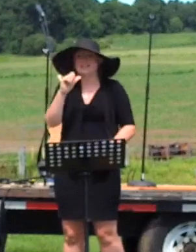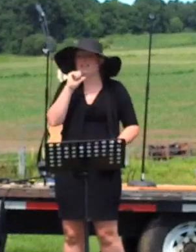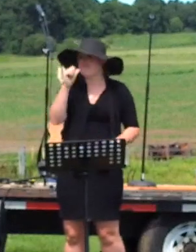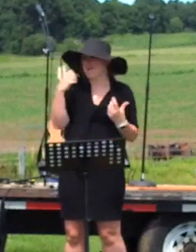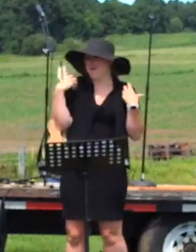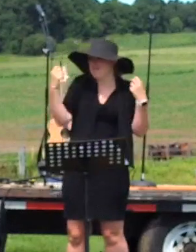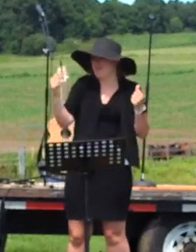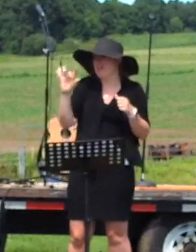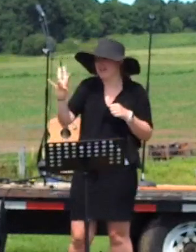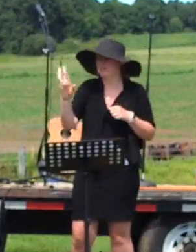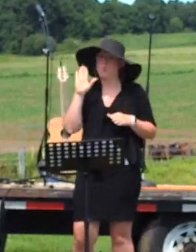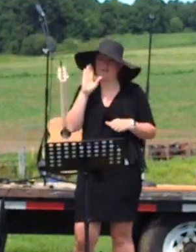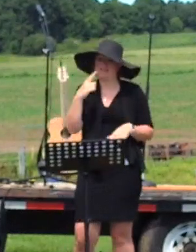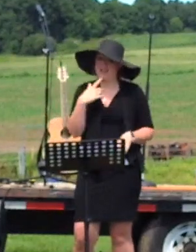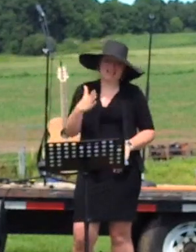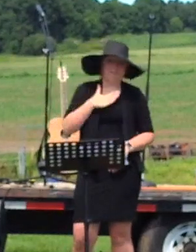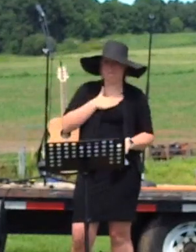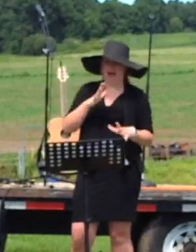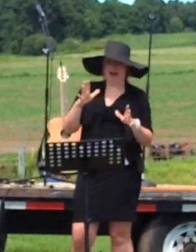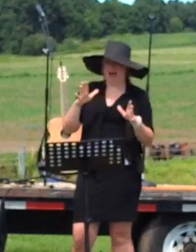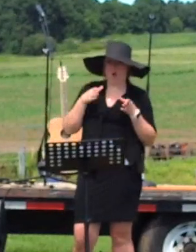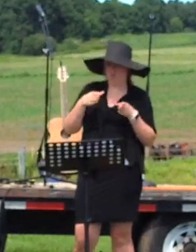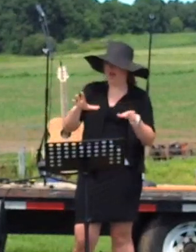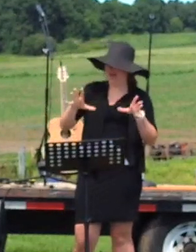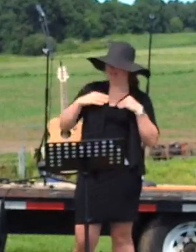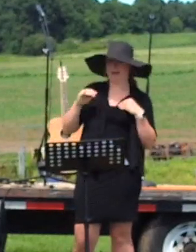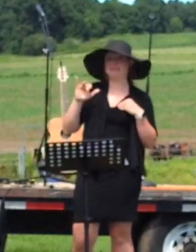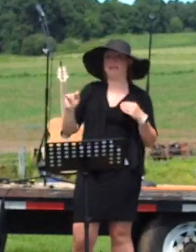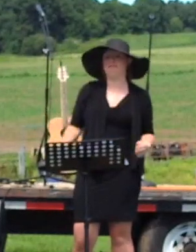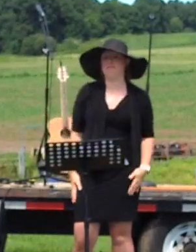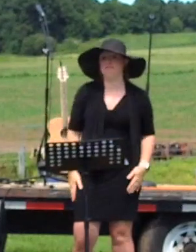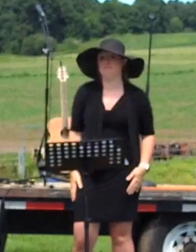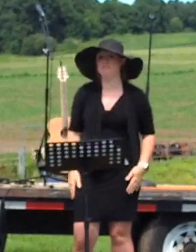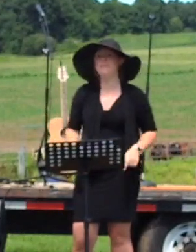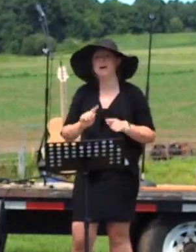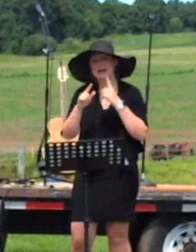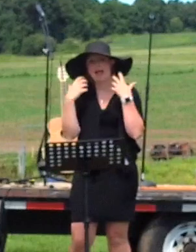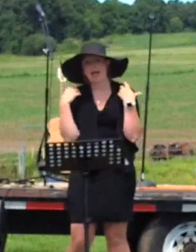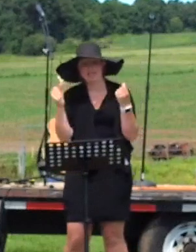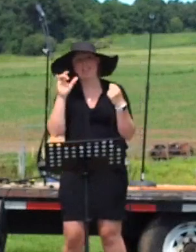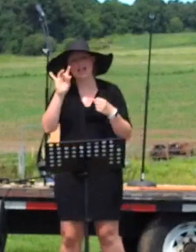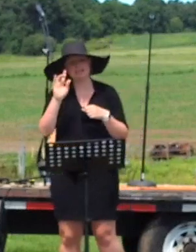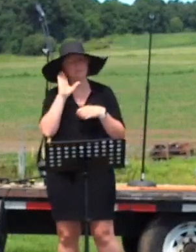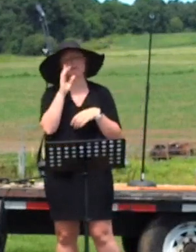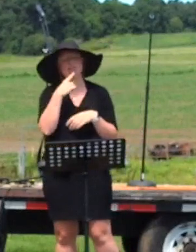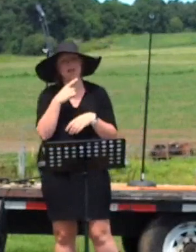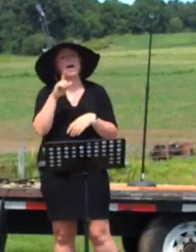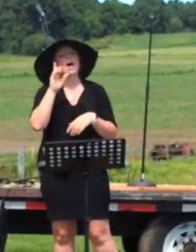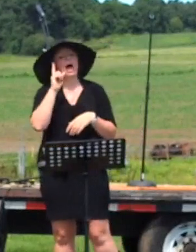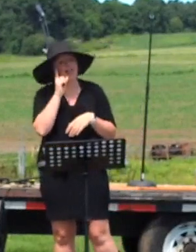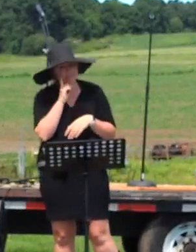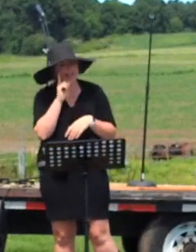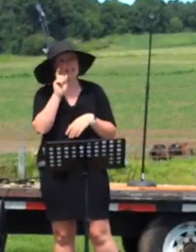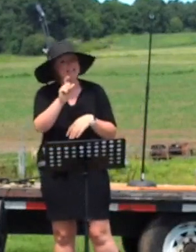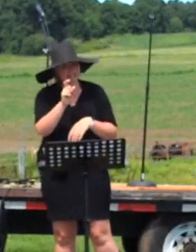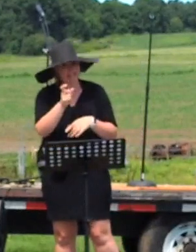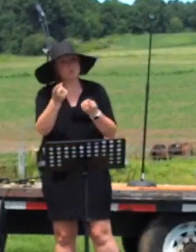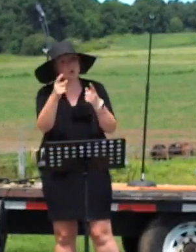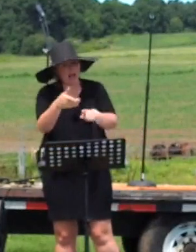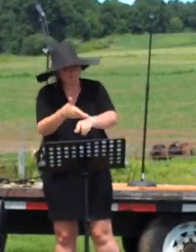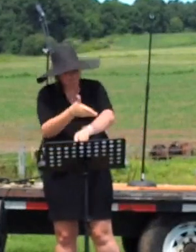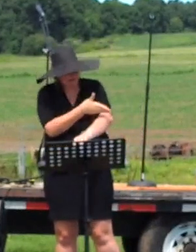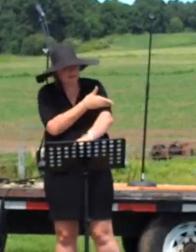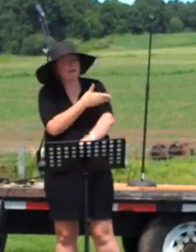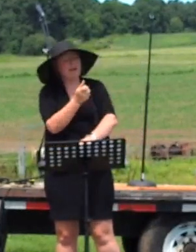way or the highway." But healthy eights will say, "Here's what I see needs to happen. But I'm open to